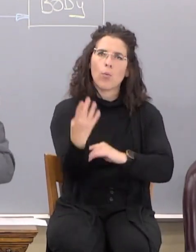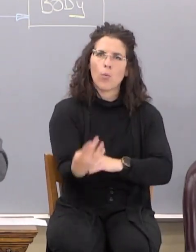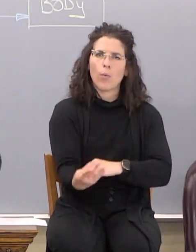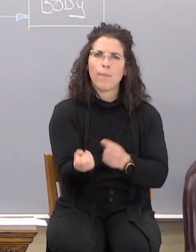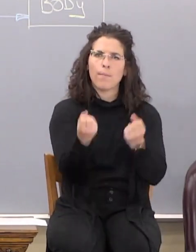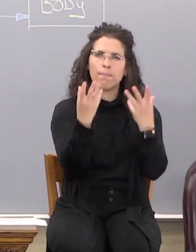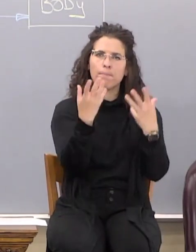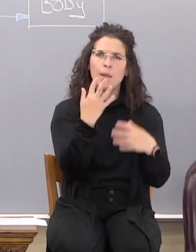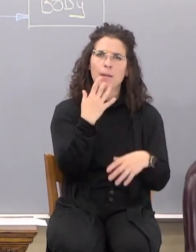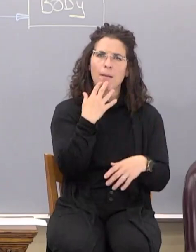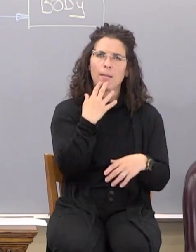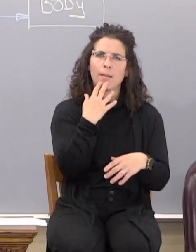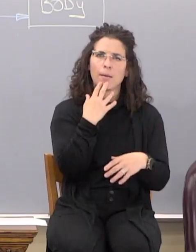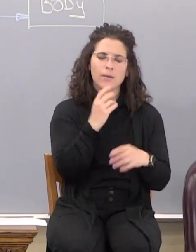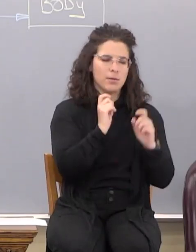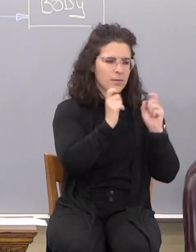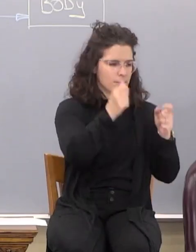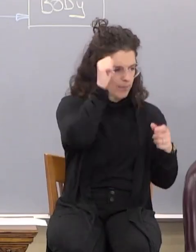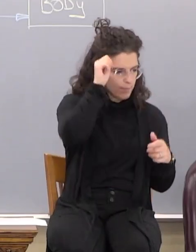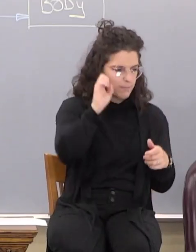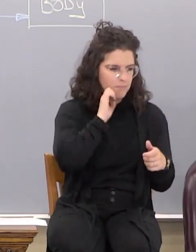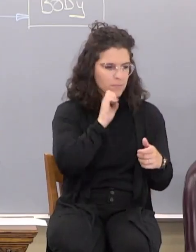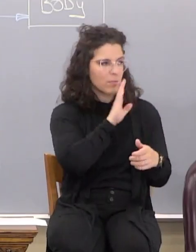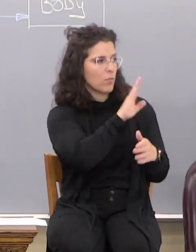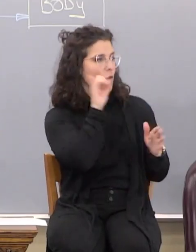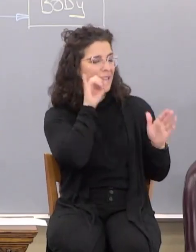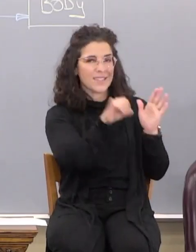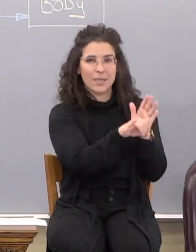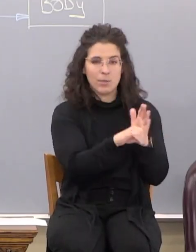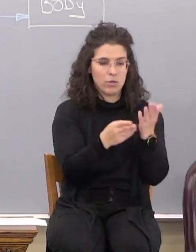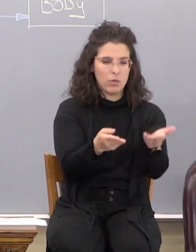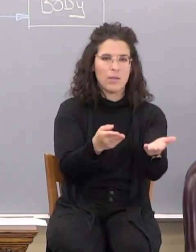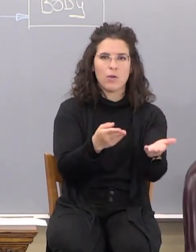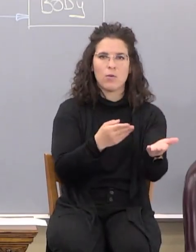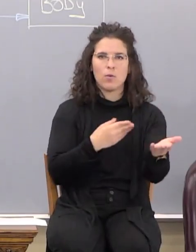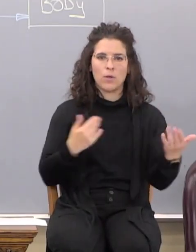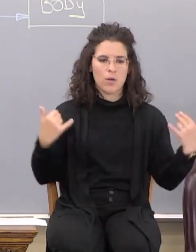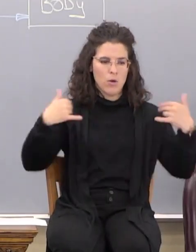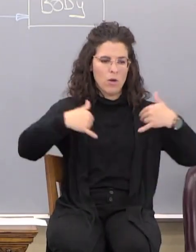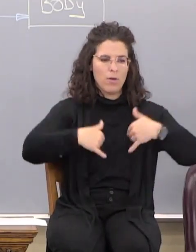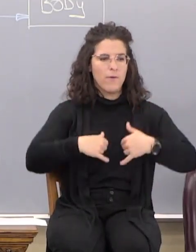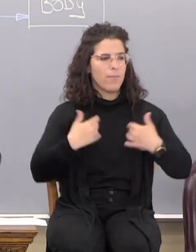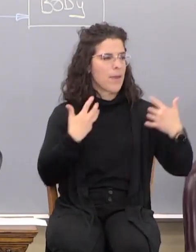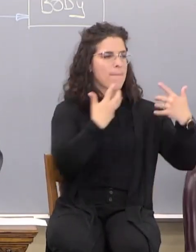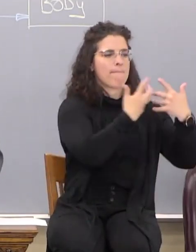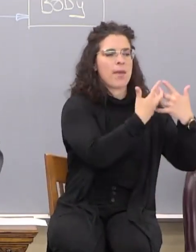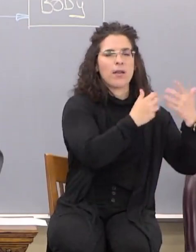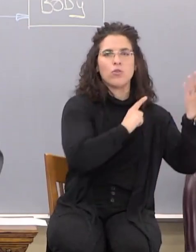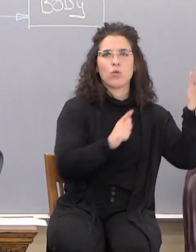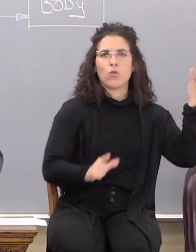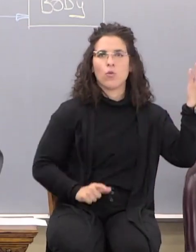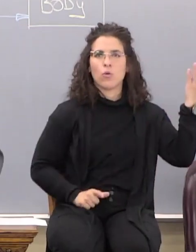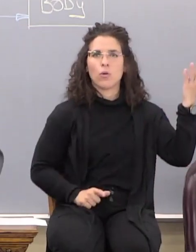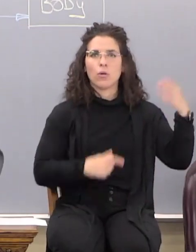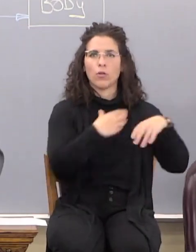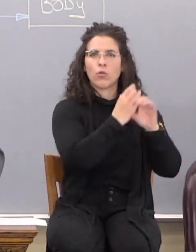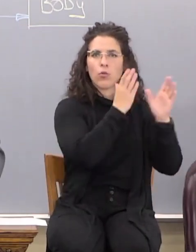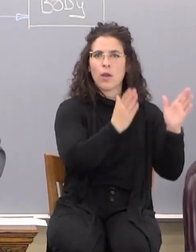he gave Adam and Eve their image. There's my guy. And they gave him a uniform that matched the uniform of the